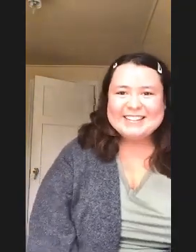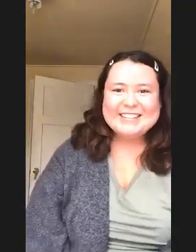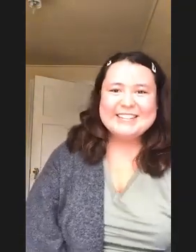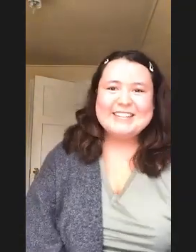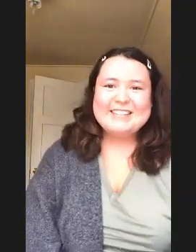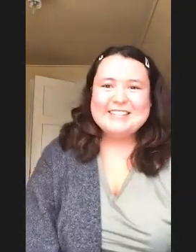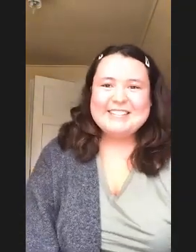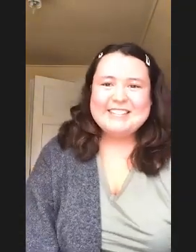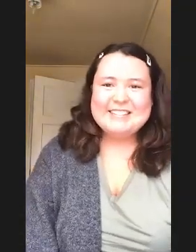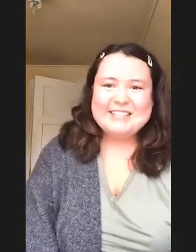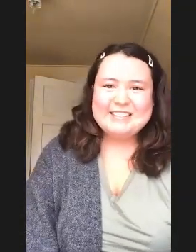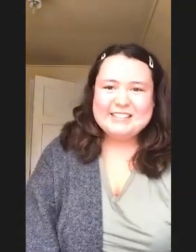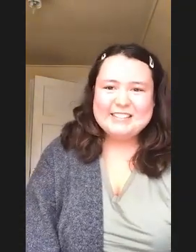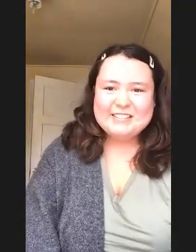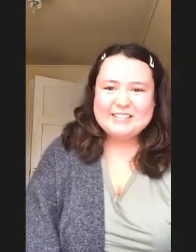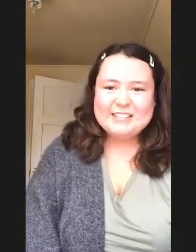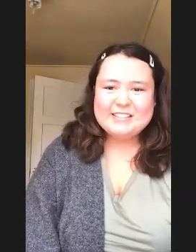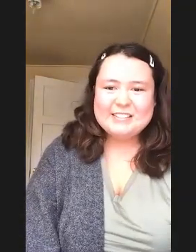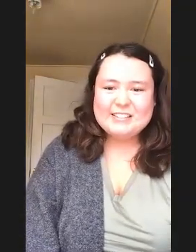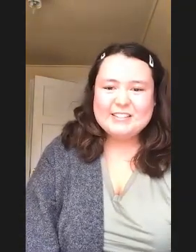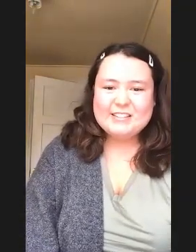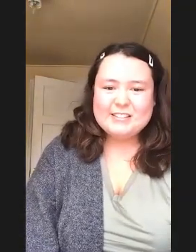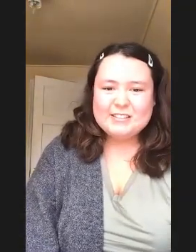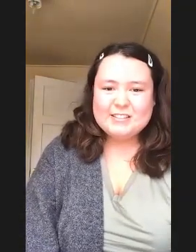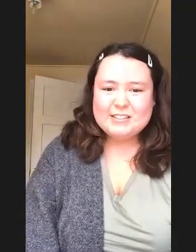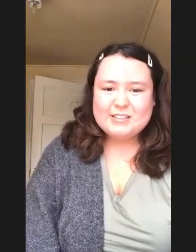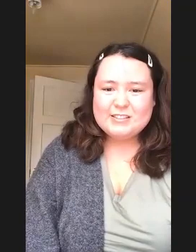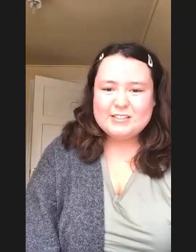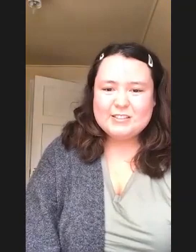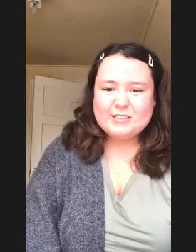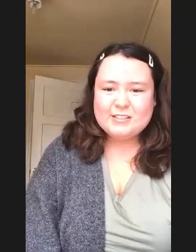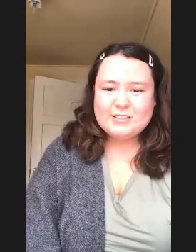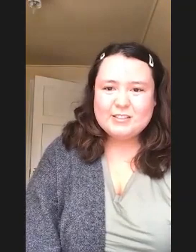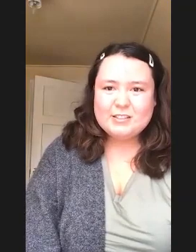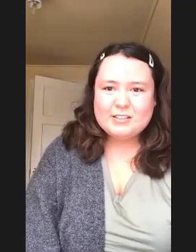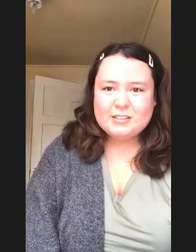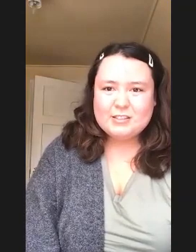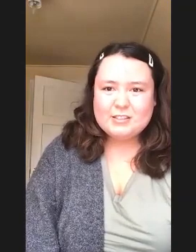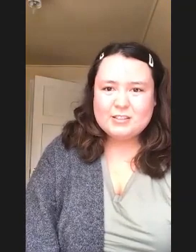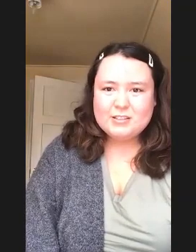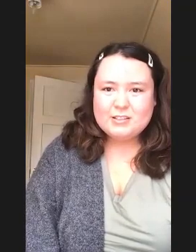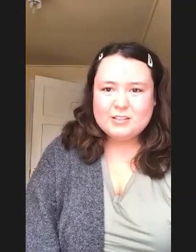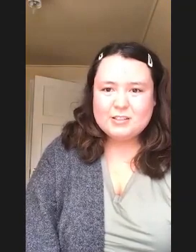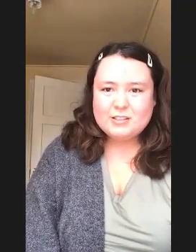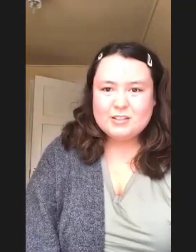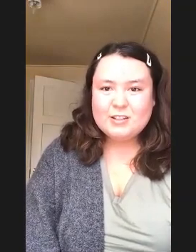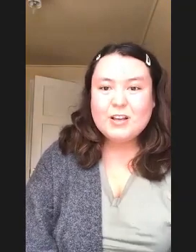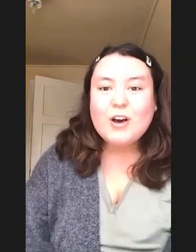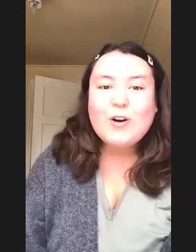know if we want to review any of that. Um, can you do the alphabet backwards, I wonder? Challenge.